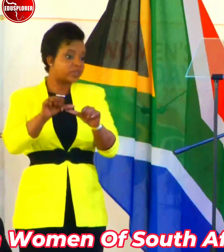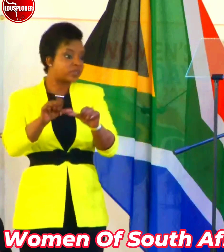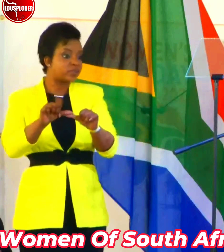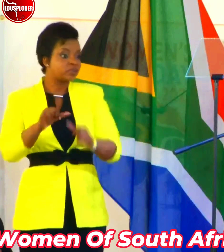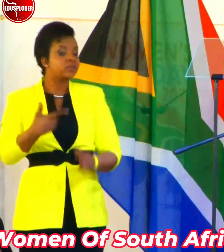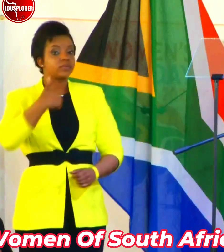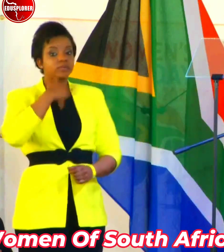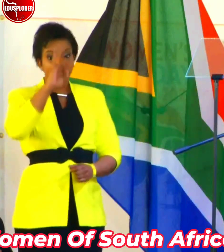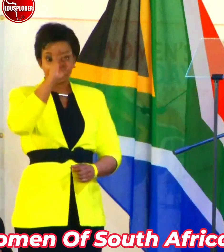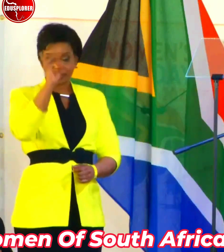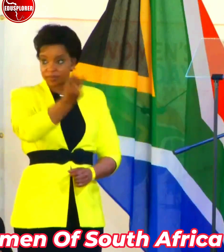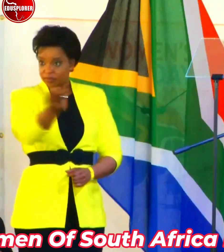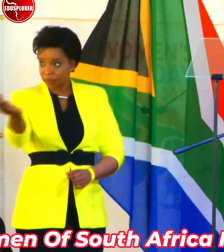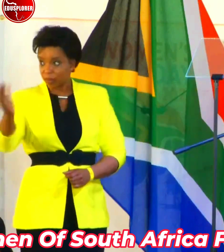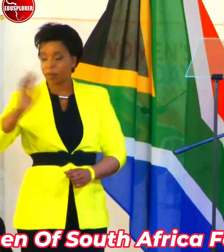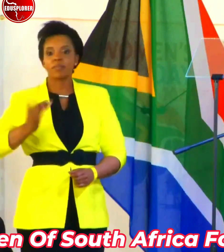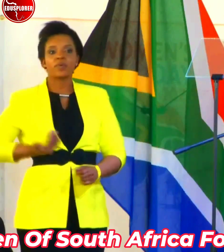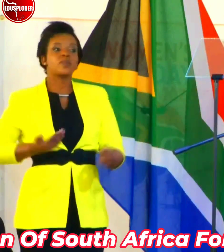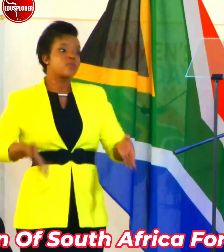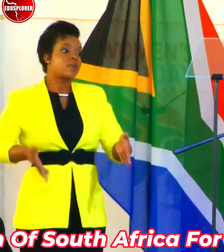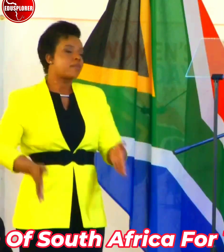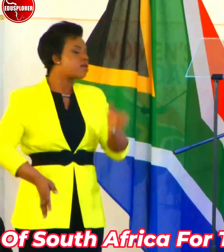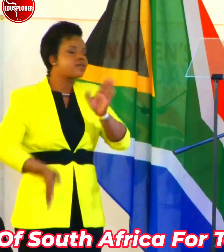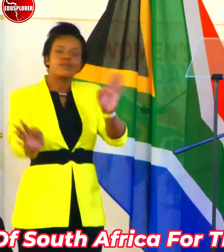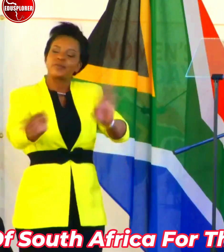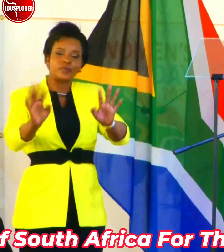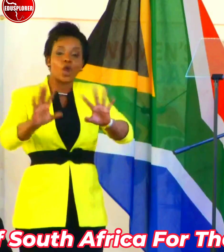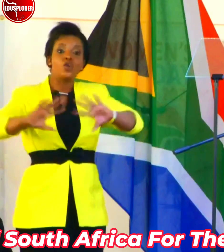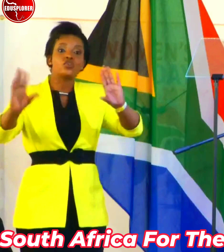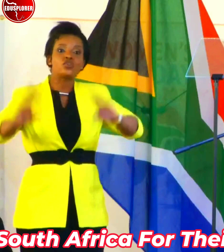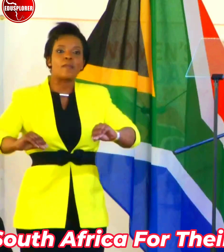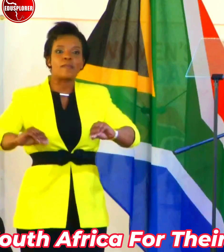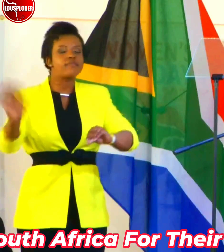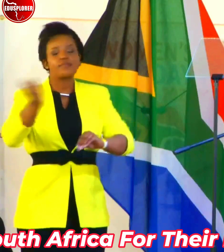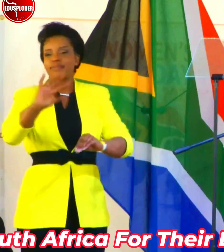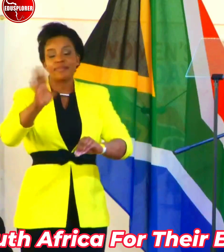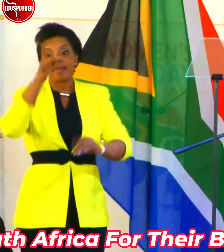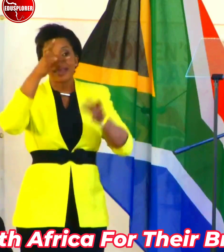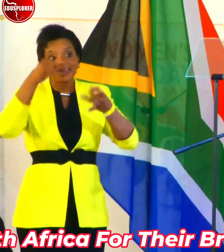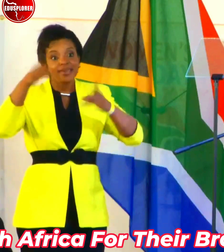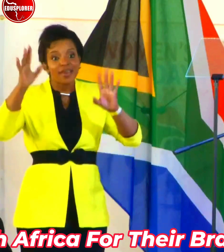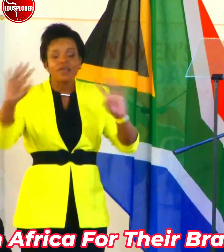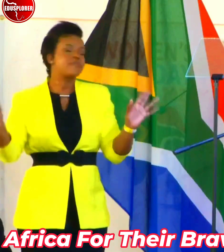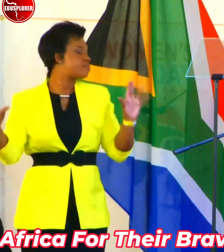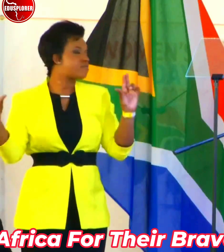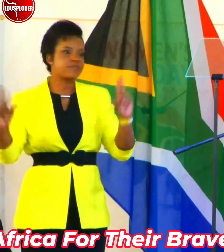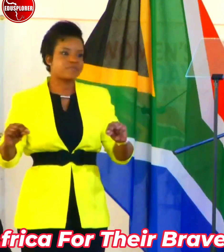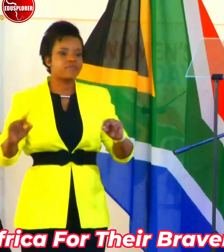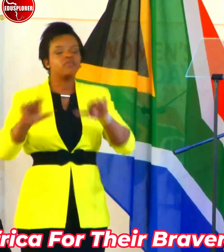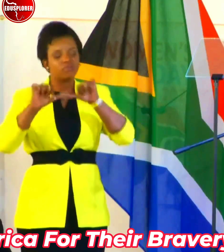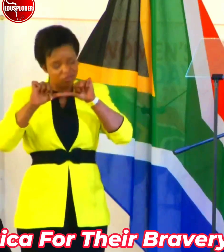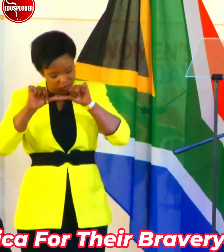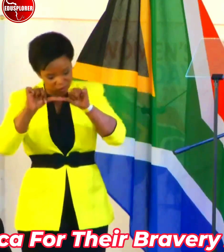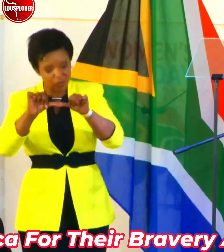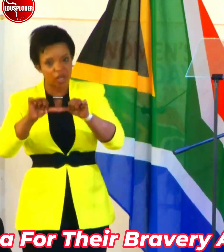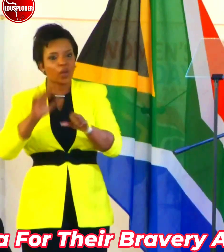country, never ever stop and never ever give up. You must continue the